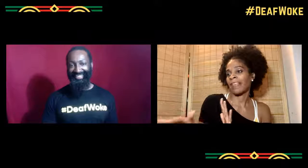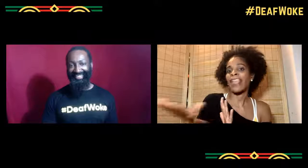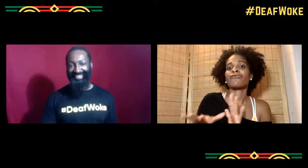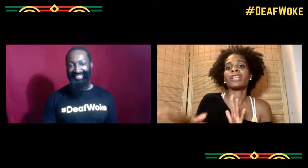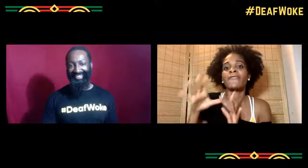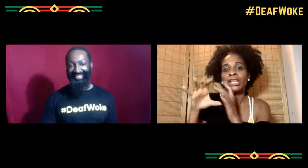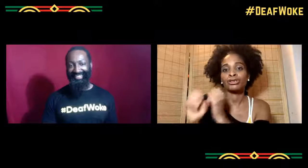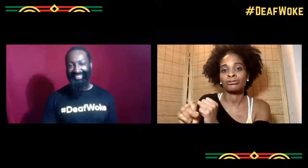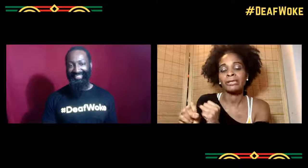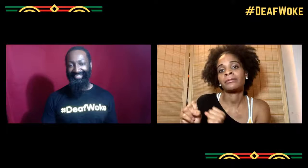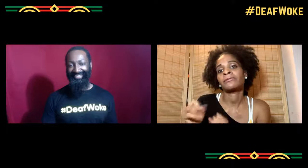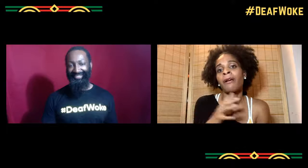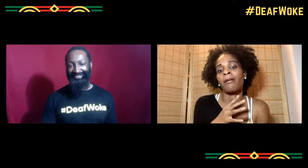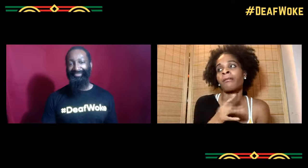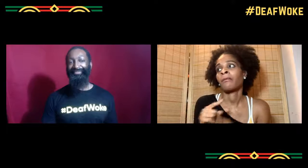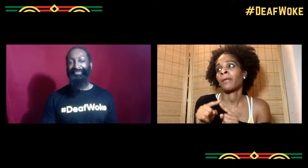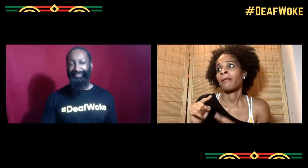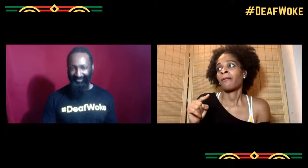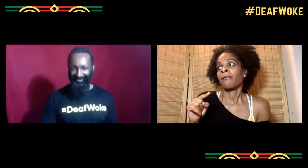people